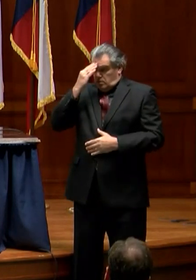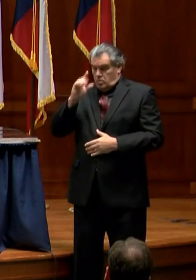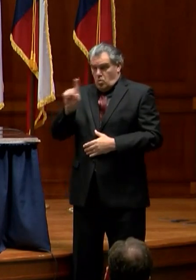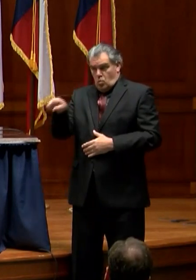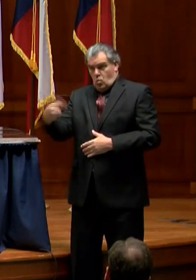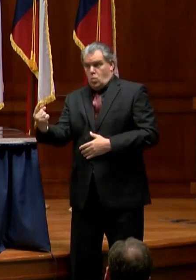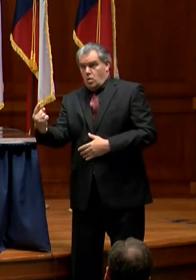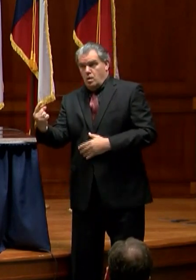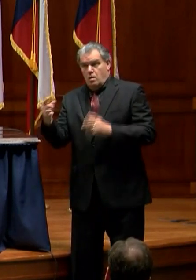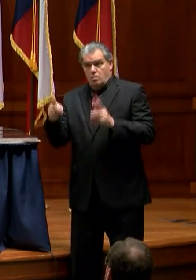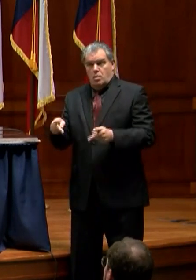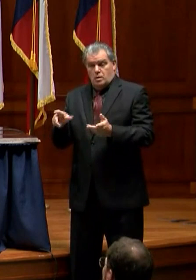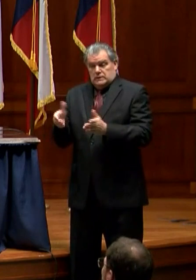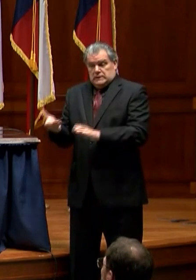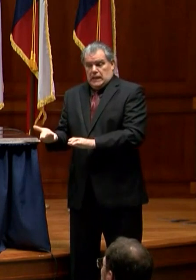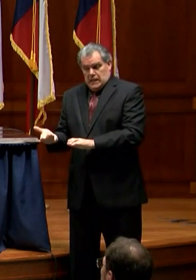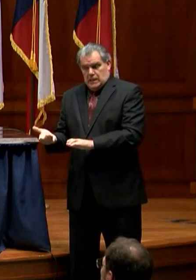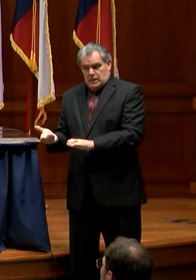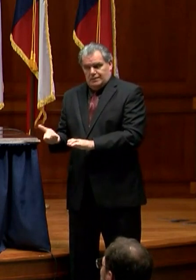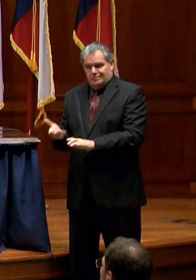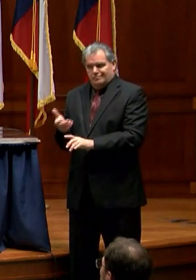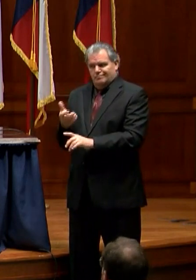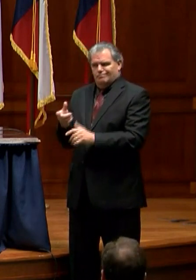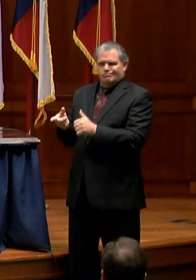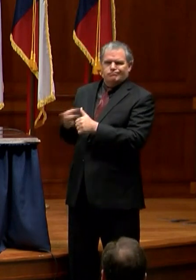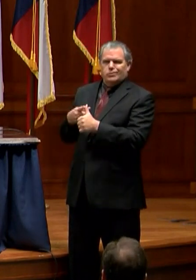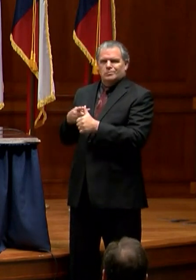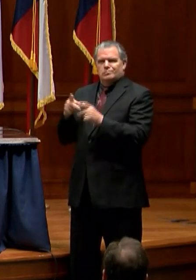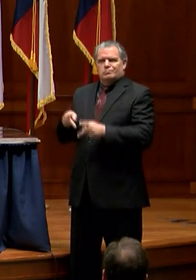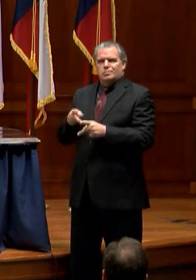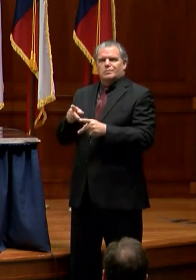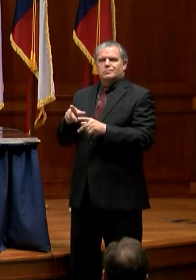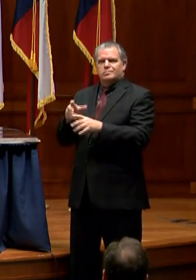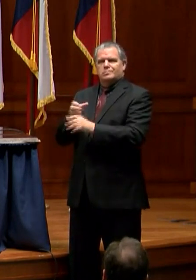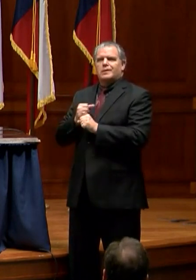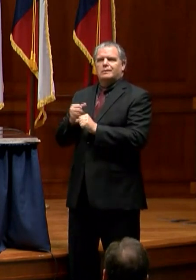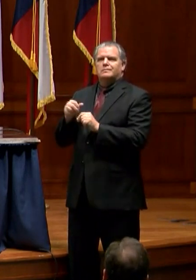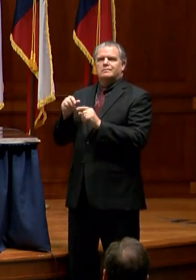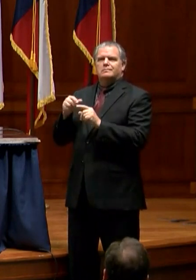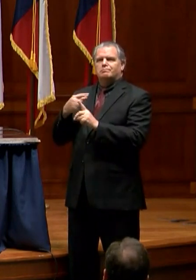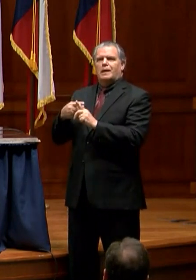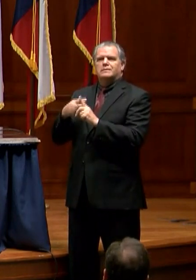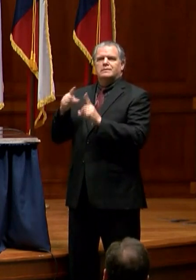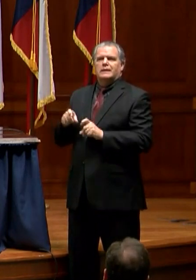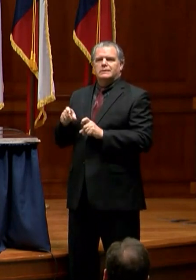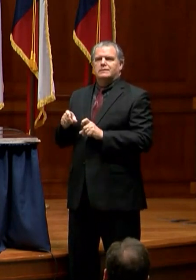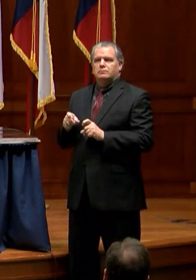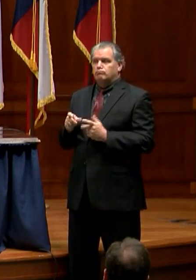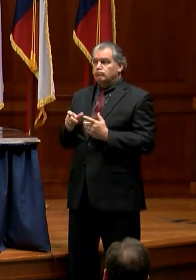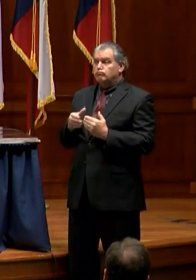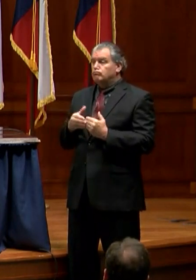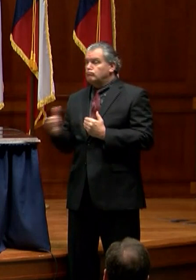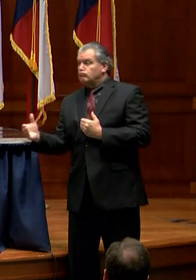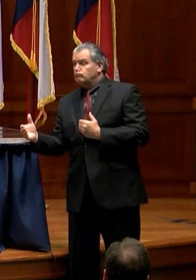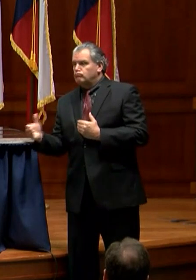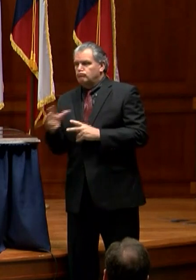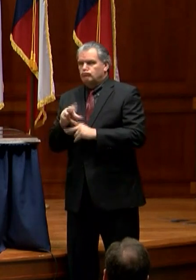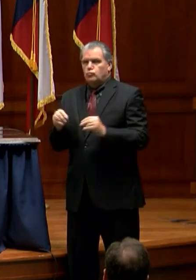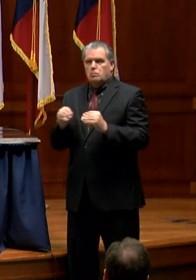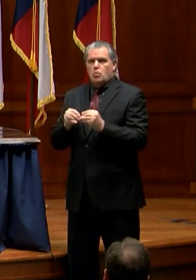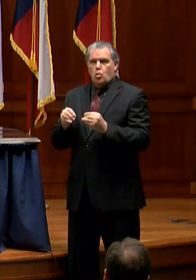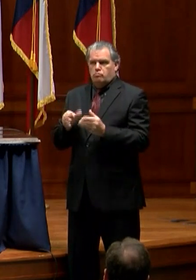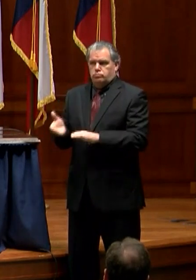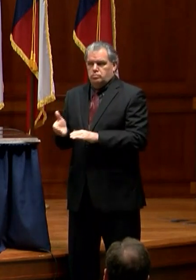person who lost their life because of it was the initial person who tested positive, and there was no other loss of life that I am aware